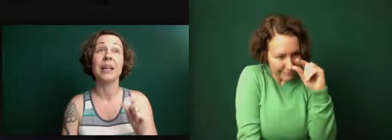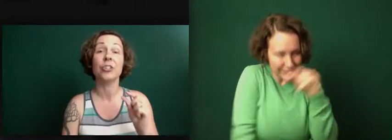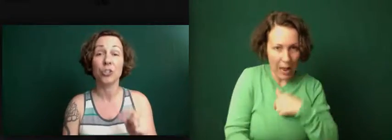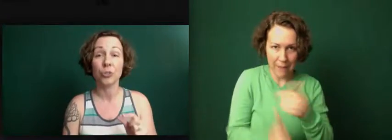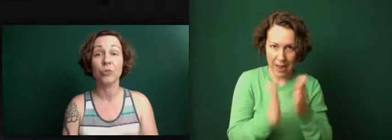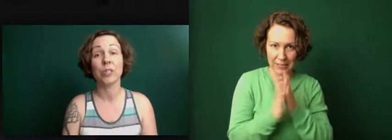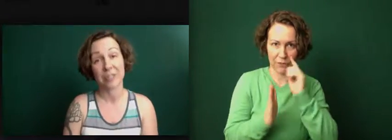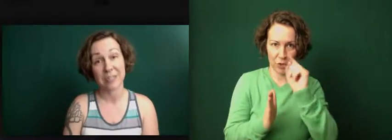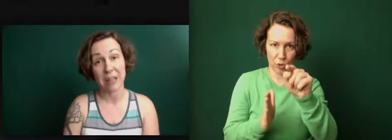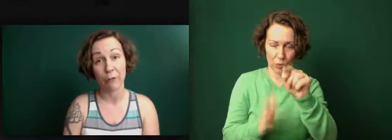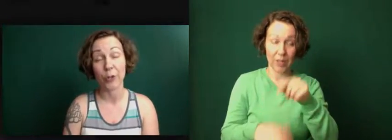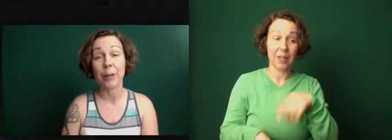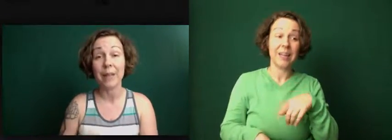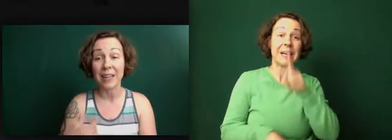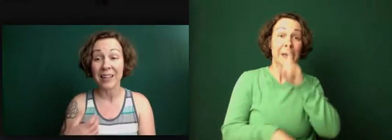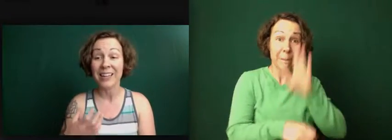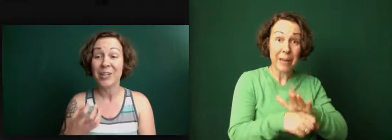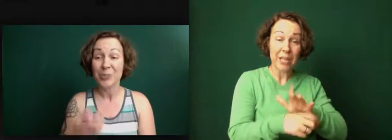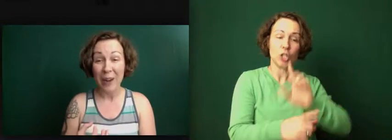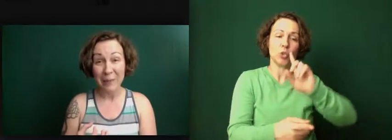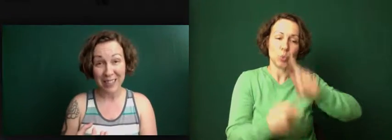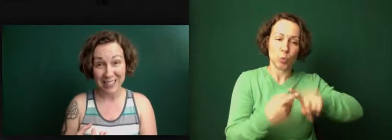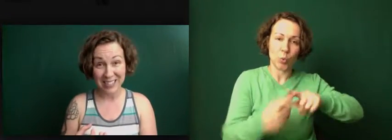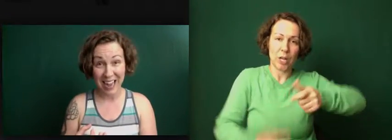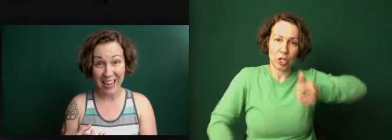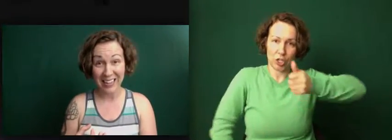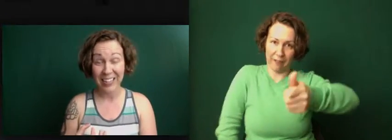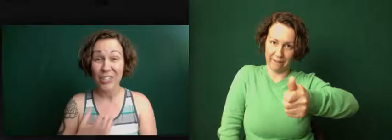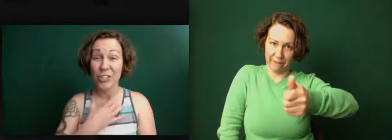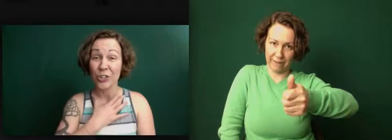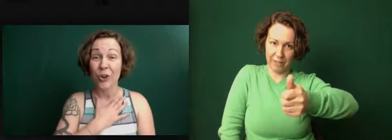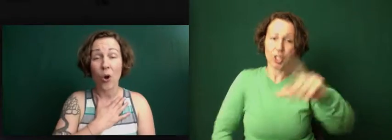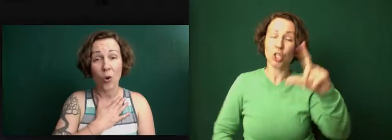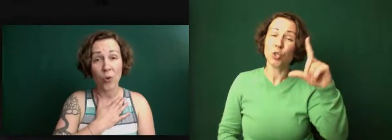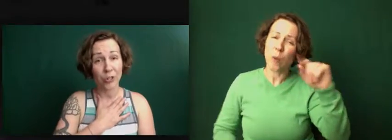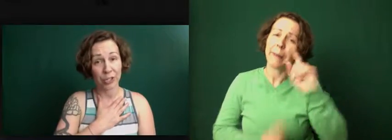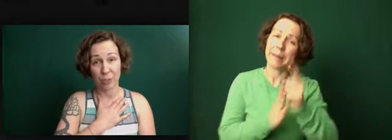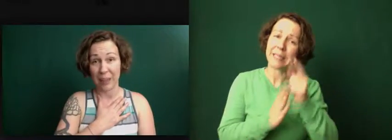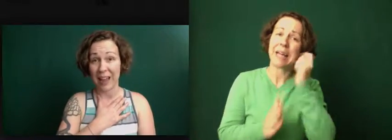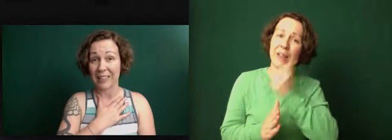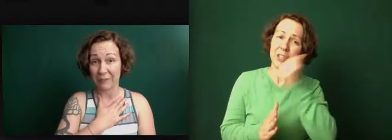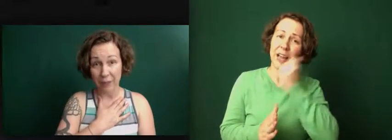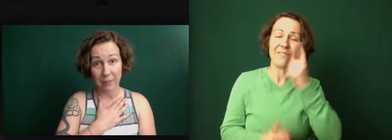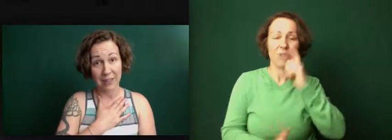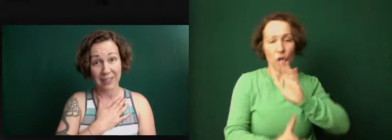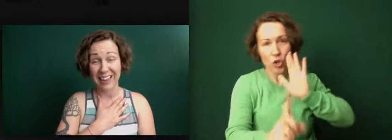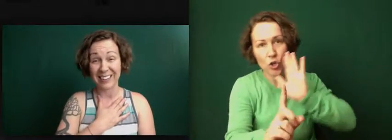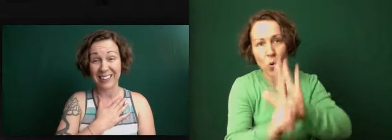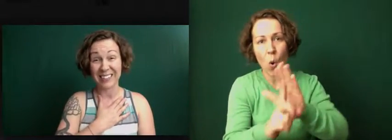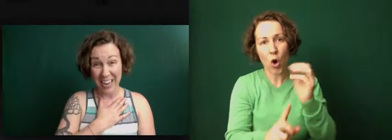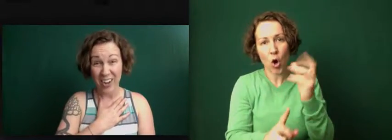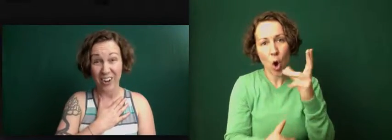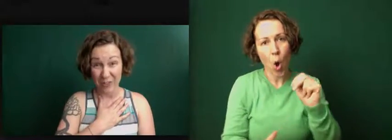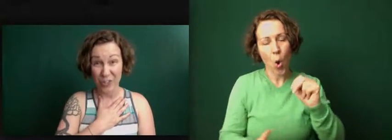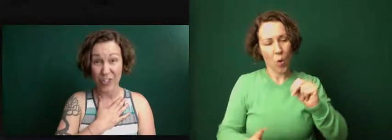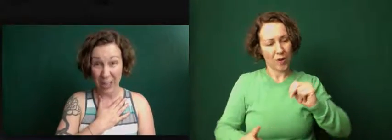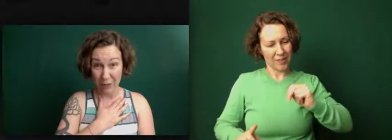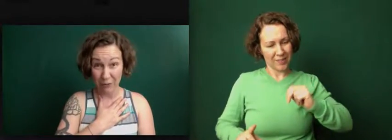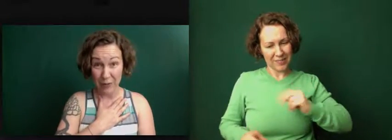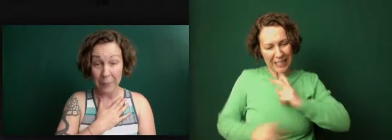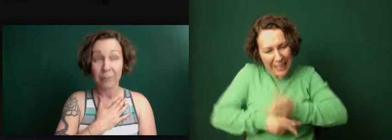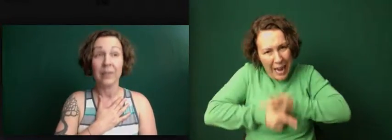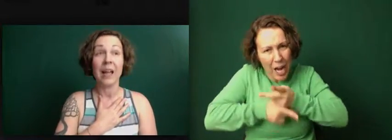you're committing to yourself. You're committing 20 minutes a day to your own nourishment and development and